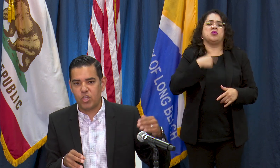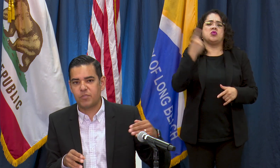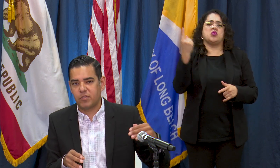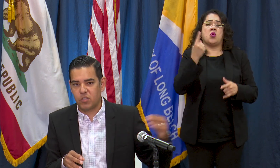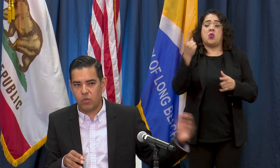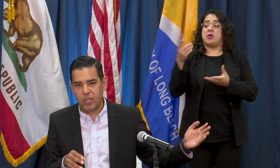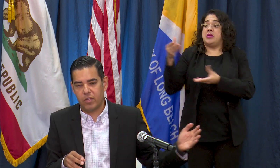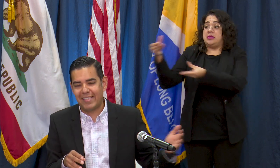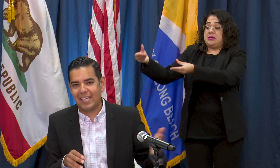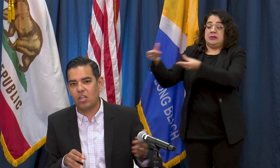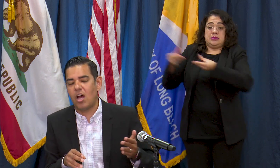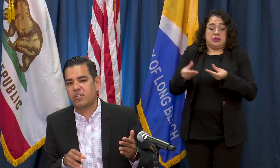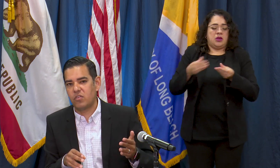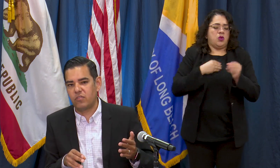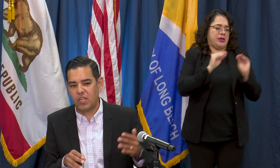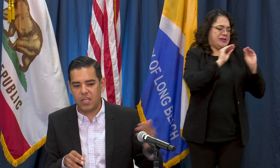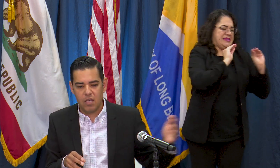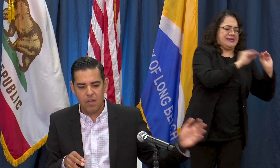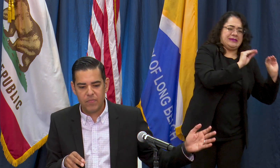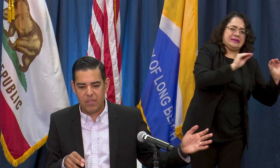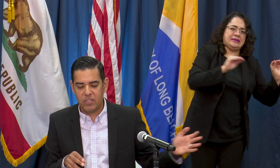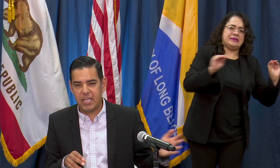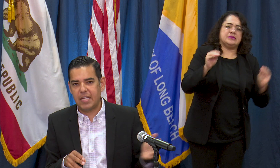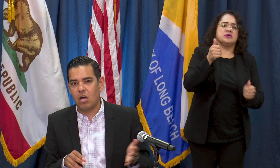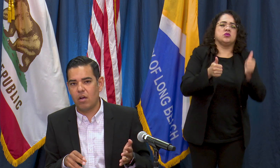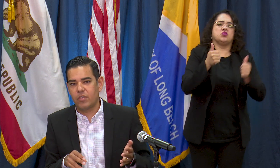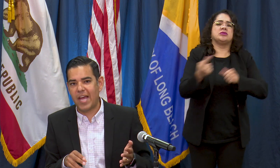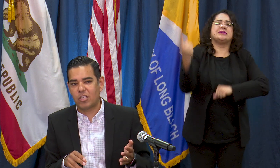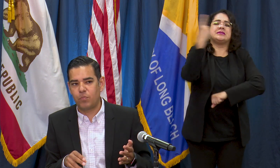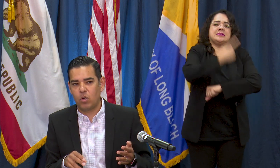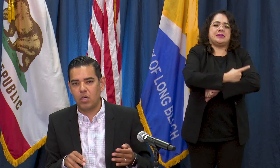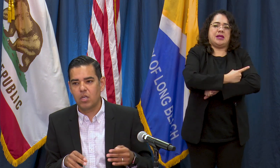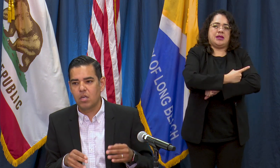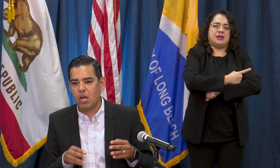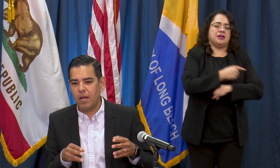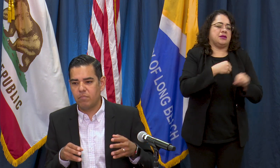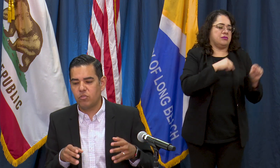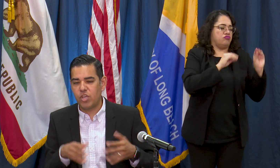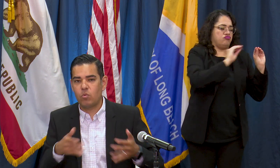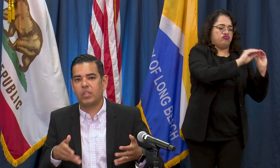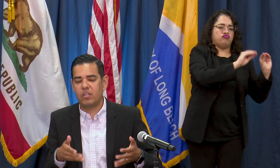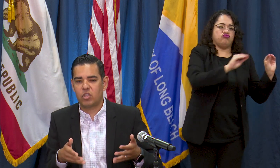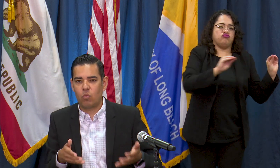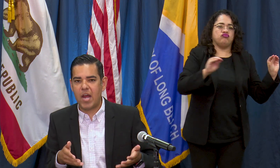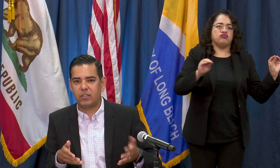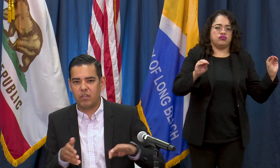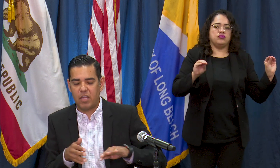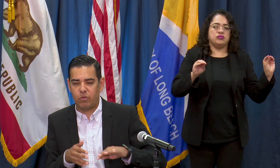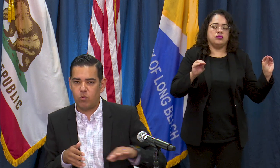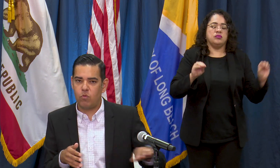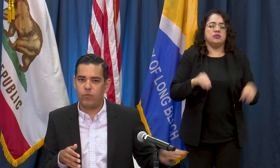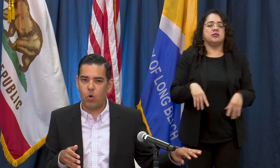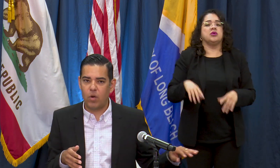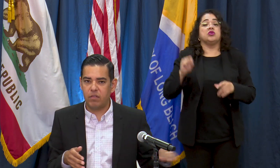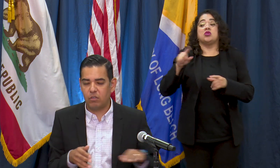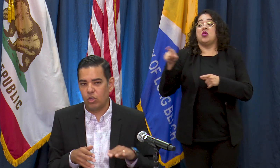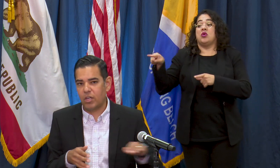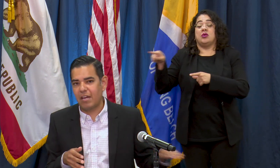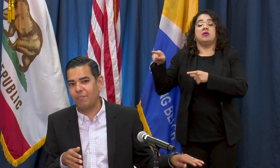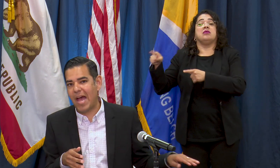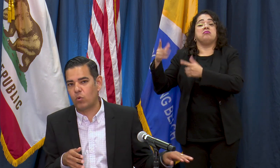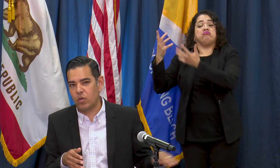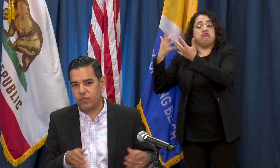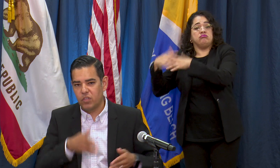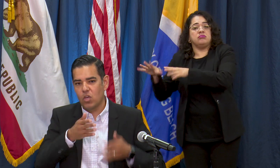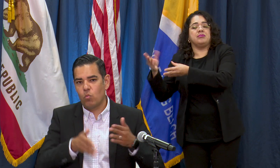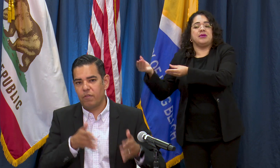making those adjustments. And so the data logs that you see and the data on the dashboard generally is correct. And as we move forward, as you look